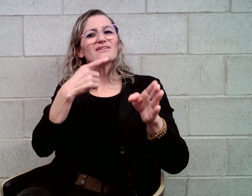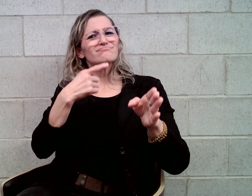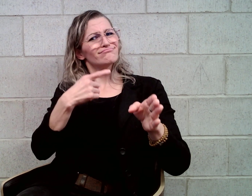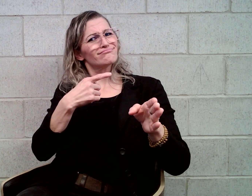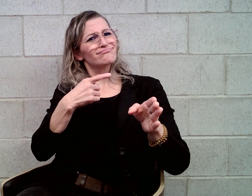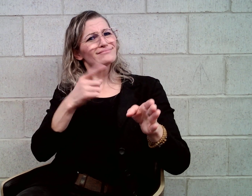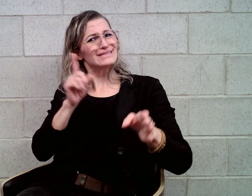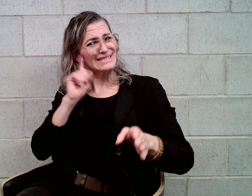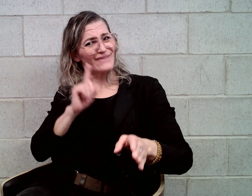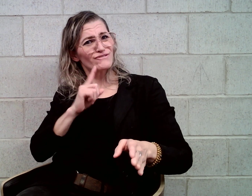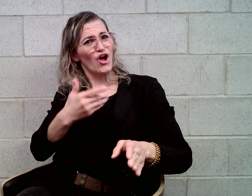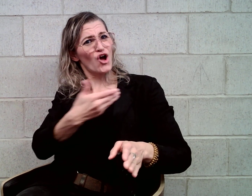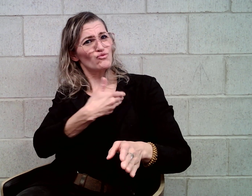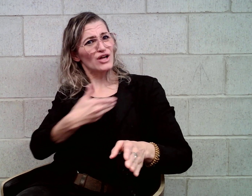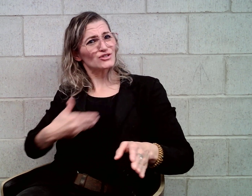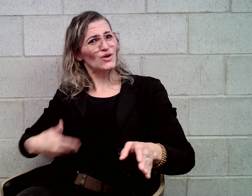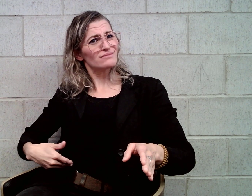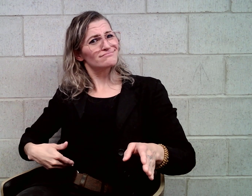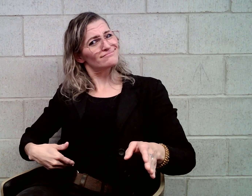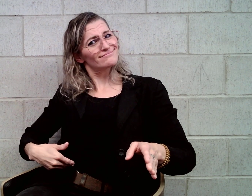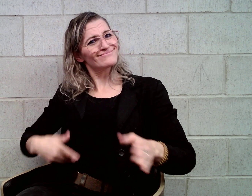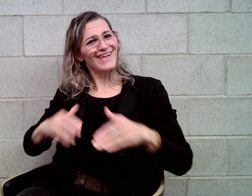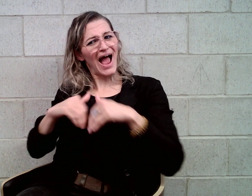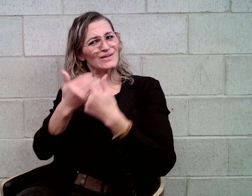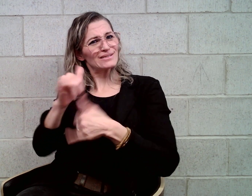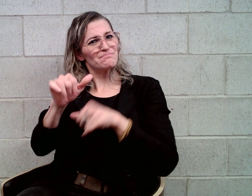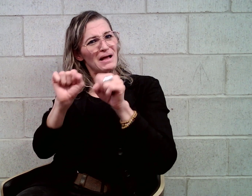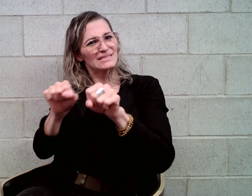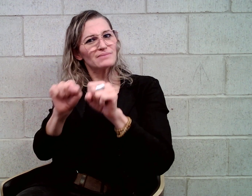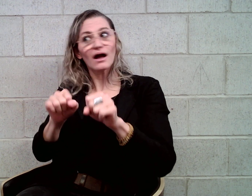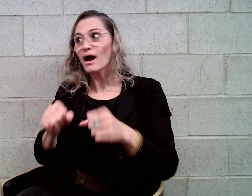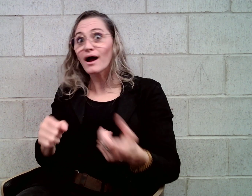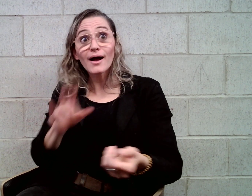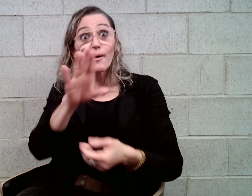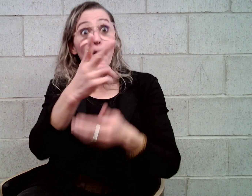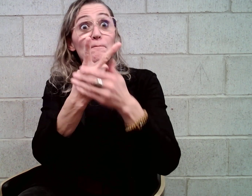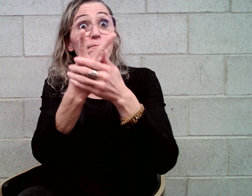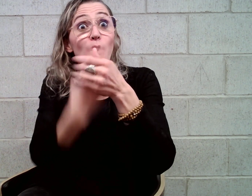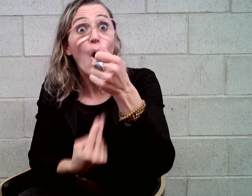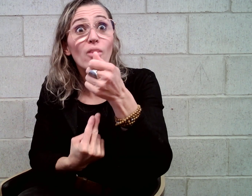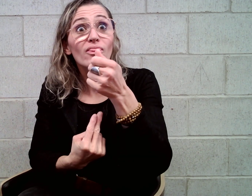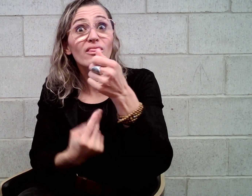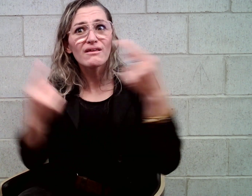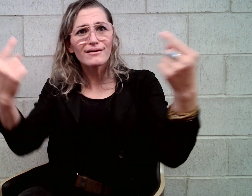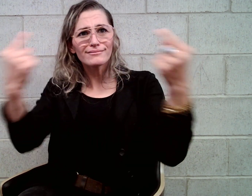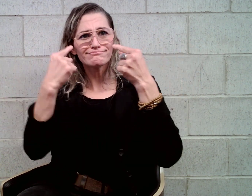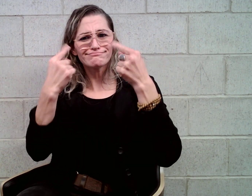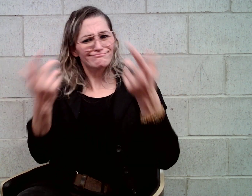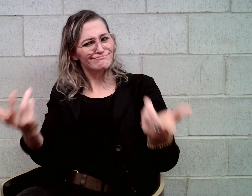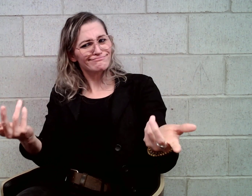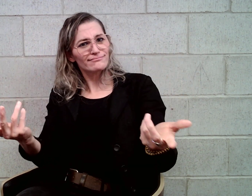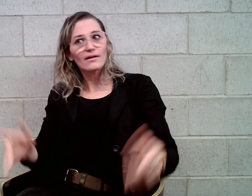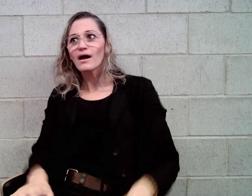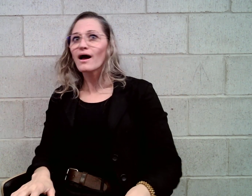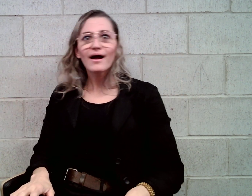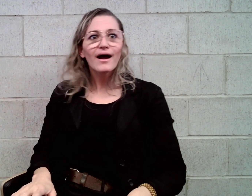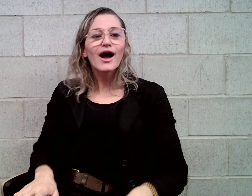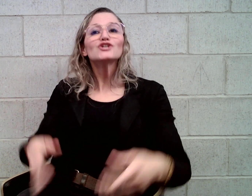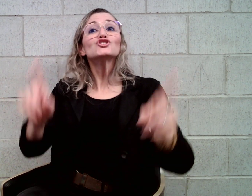And hearing audiences would say, a deaf Horatio? How is that going to happen? So from both audiences, there